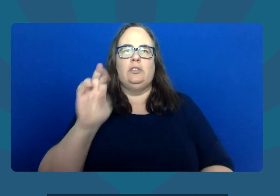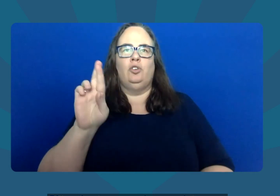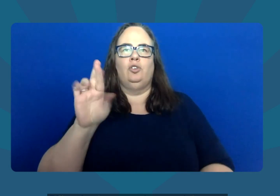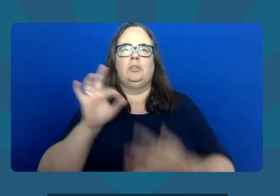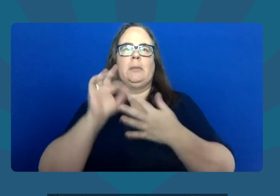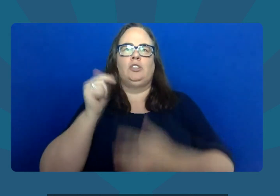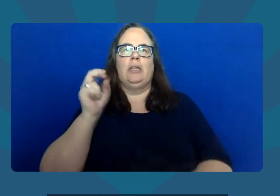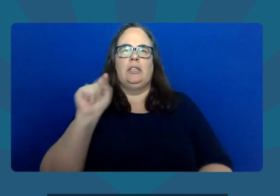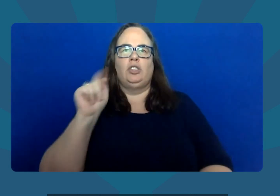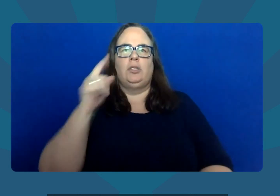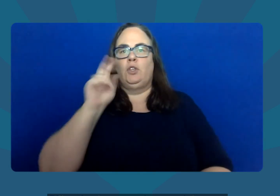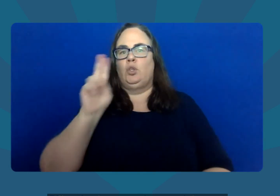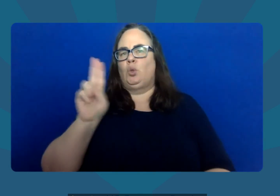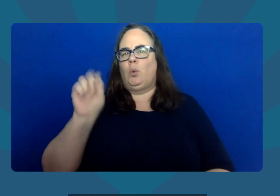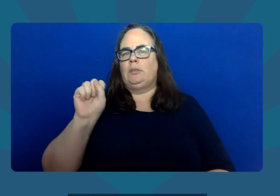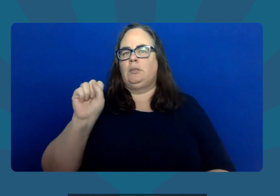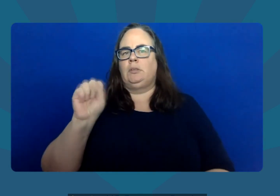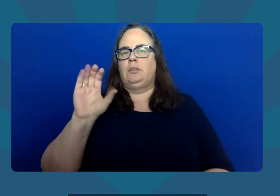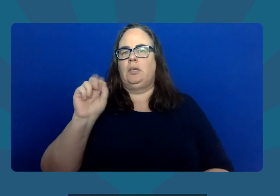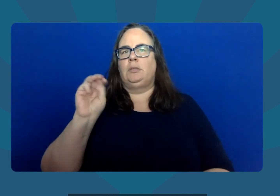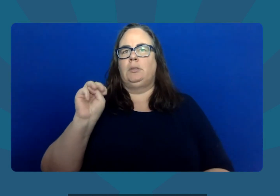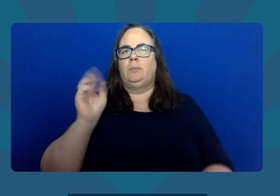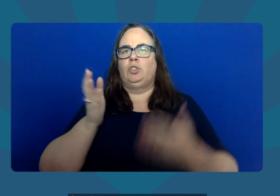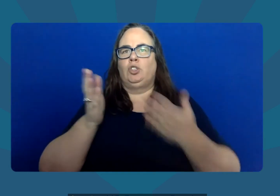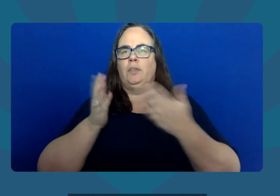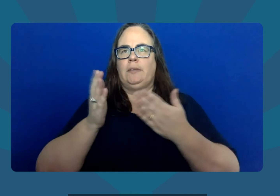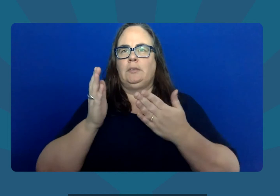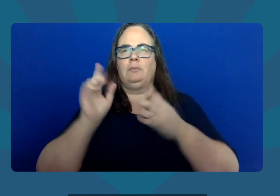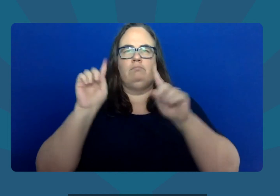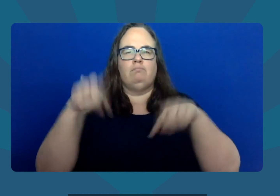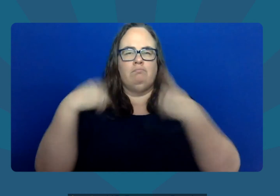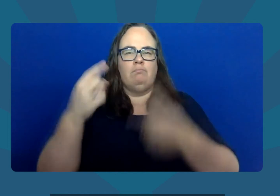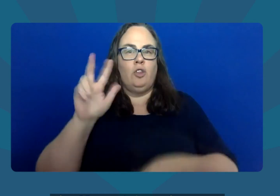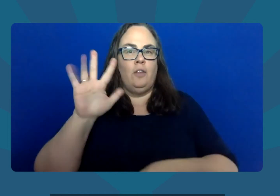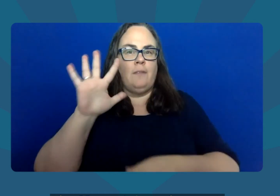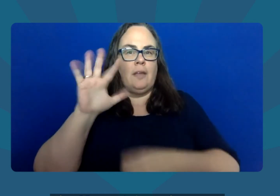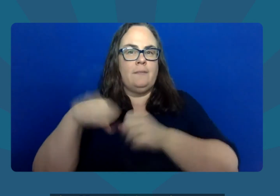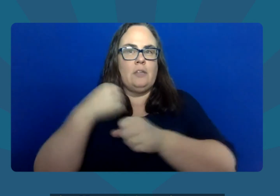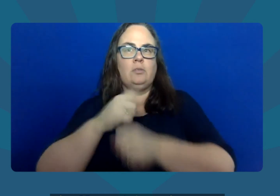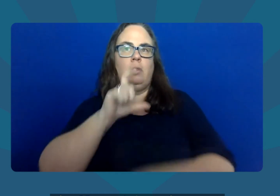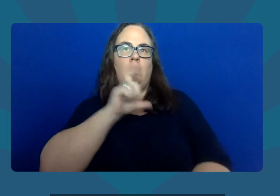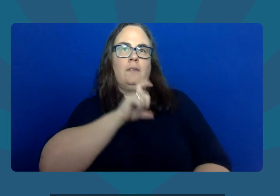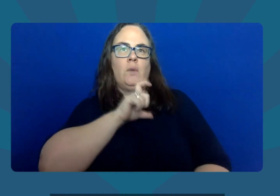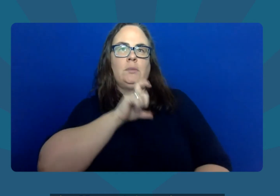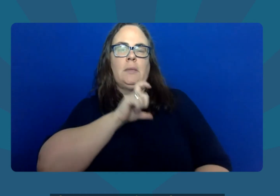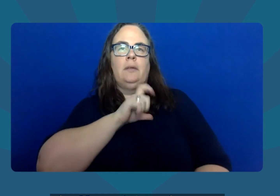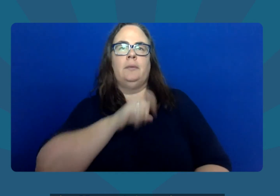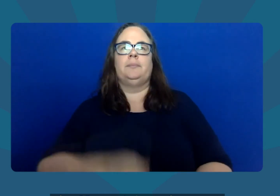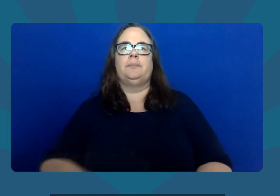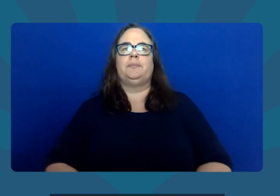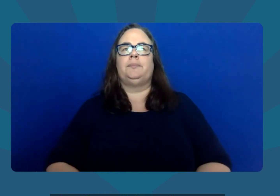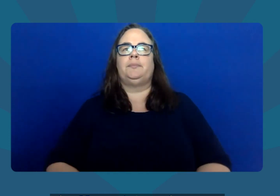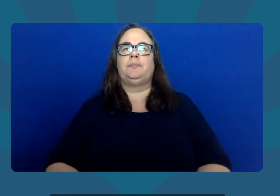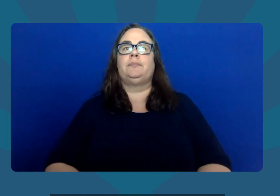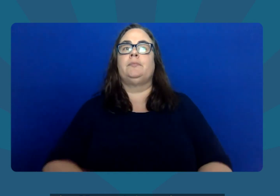a senior special agent for the U.S. Customs Service after 35 years in law